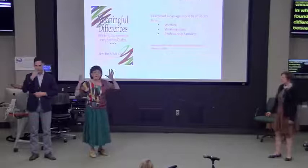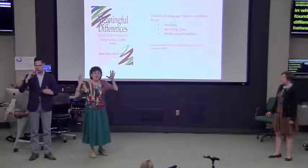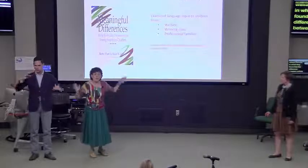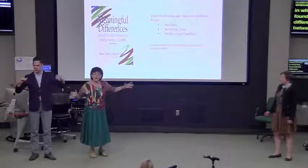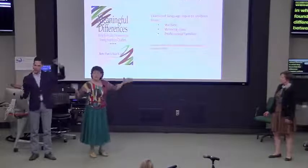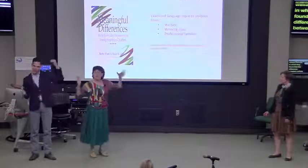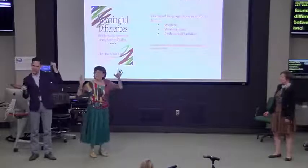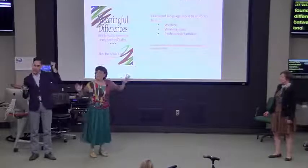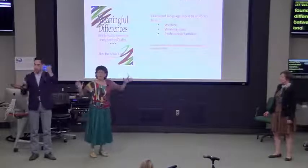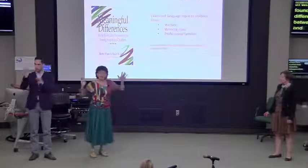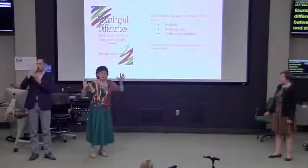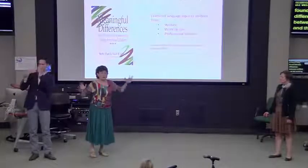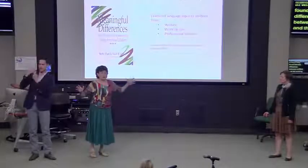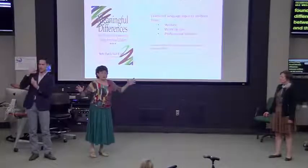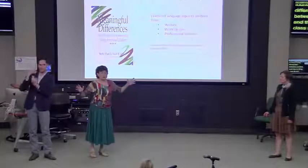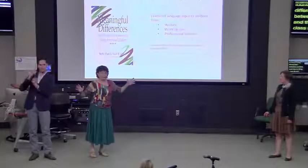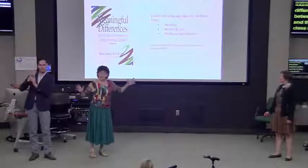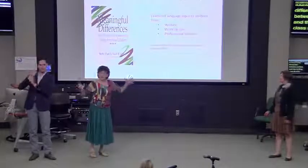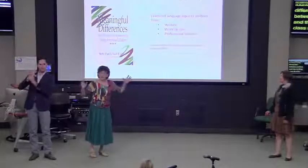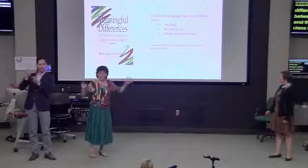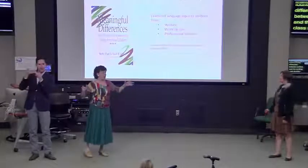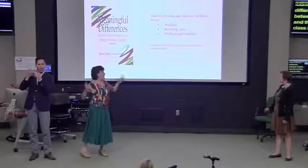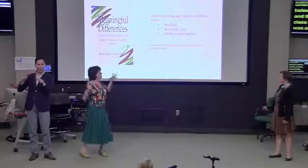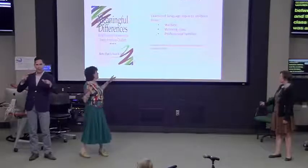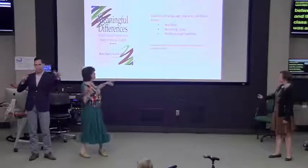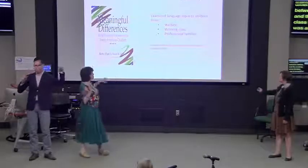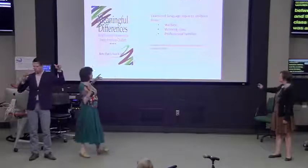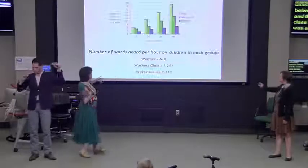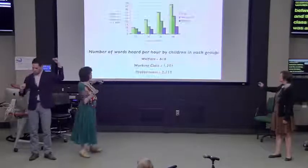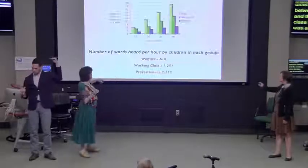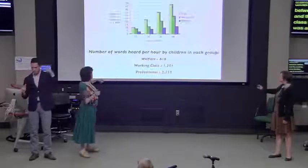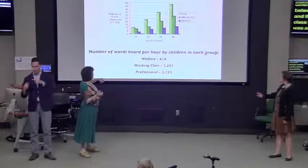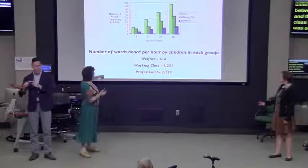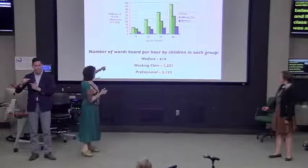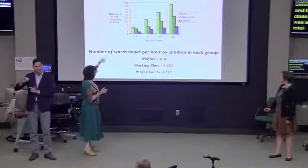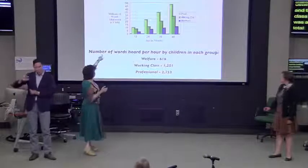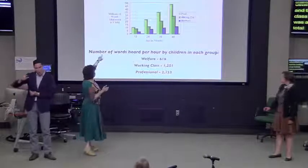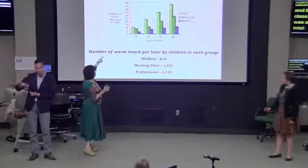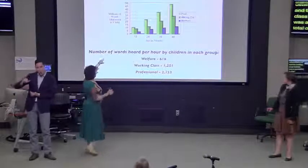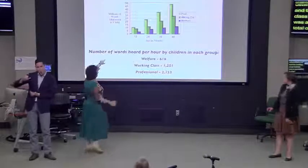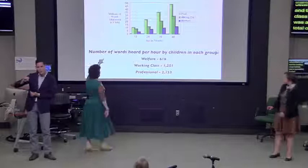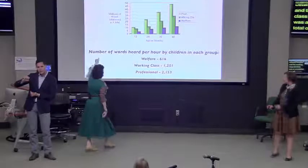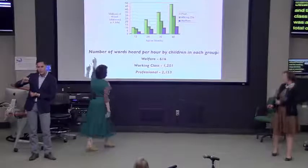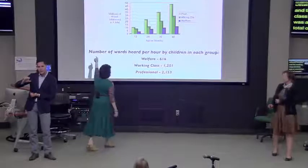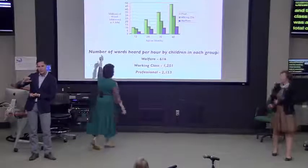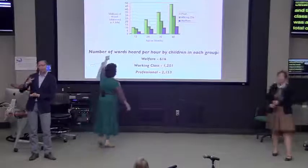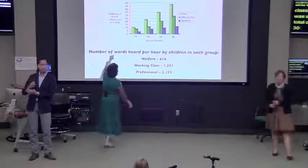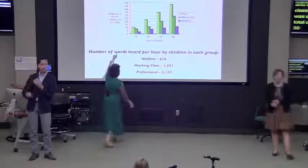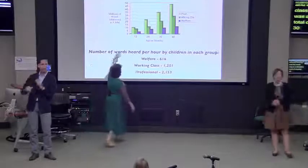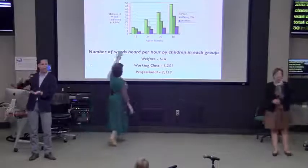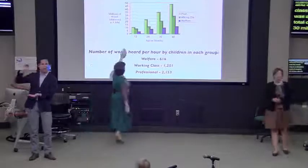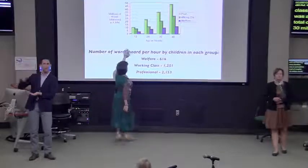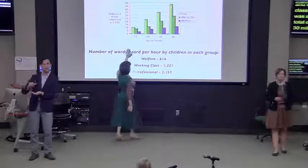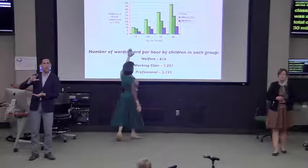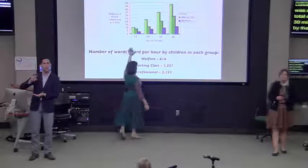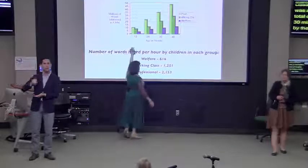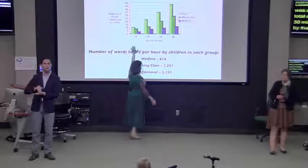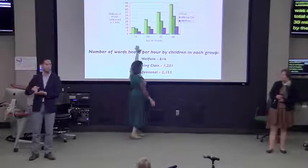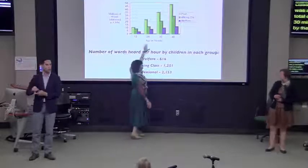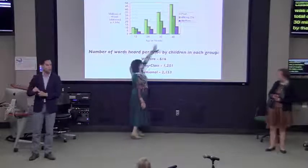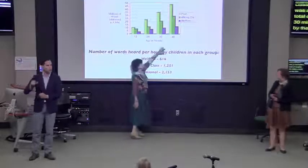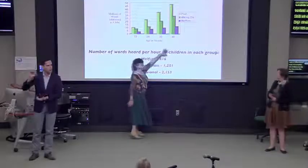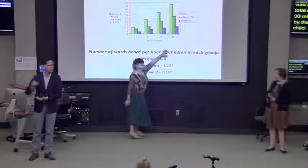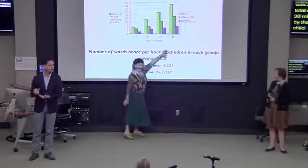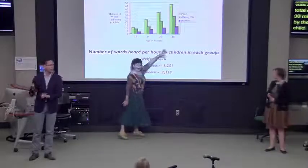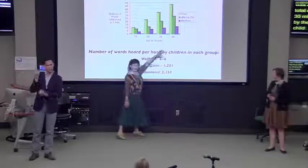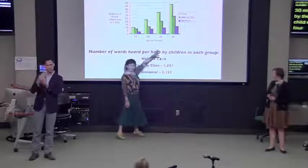roughly 30 million words by the time the child reached 4. So as you can see on this chart, this